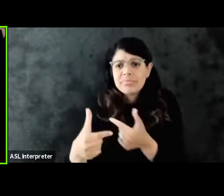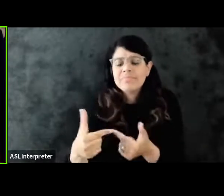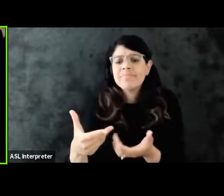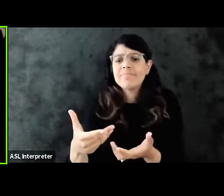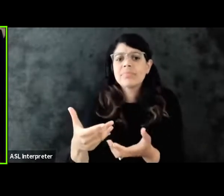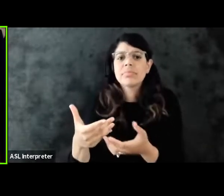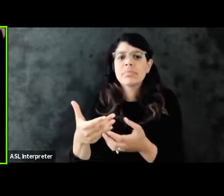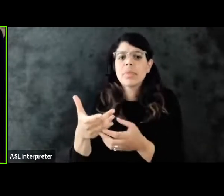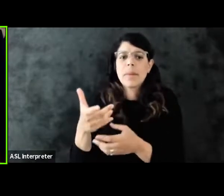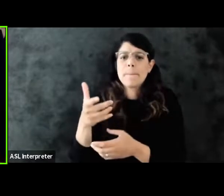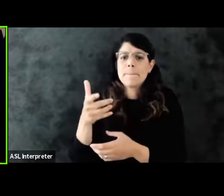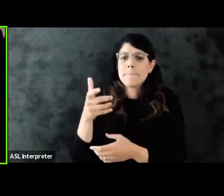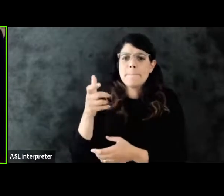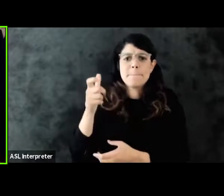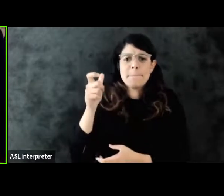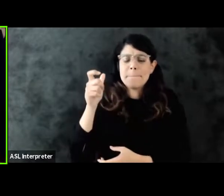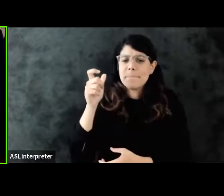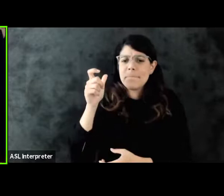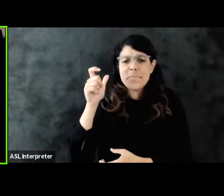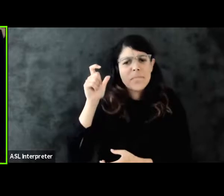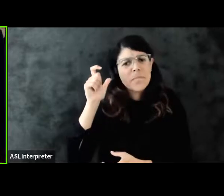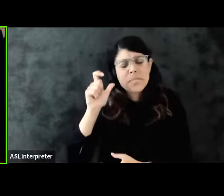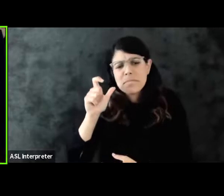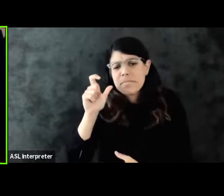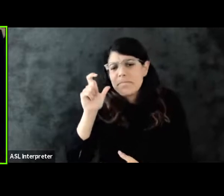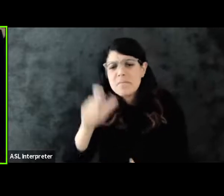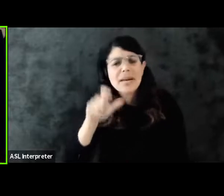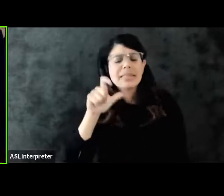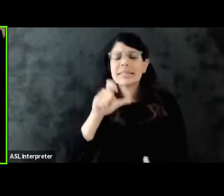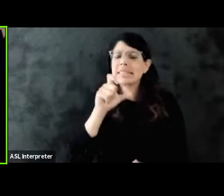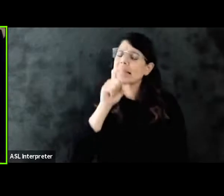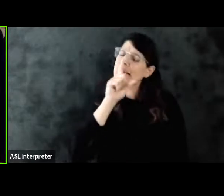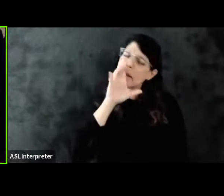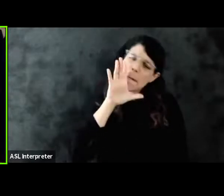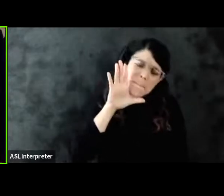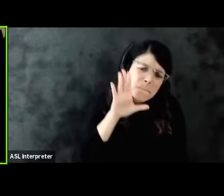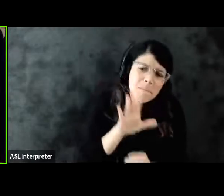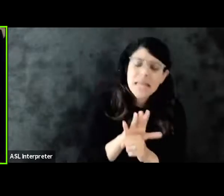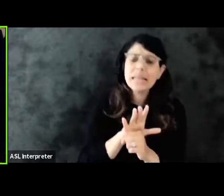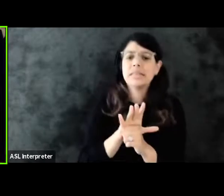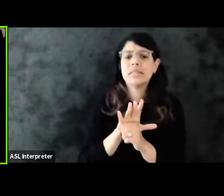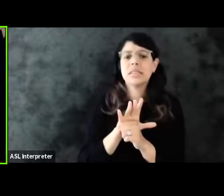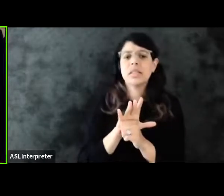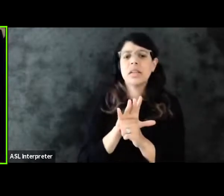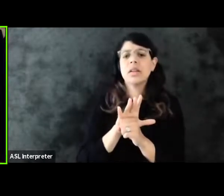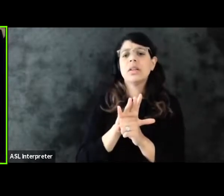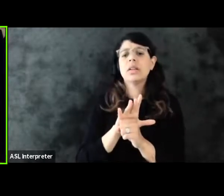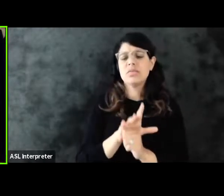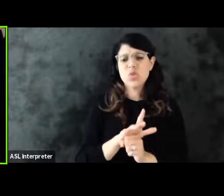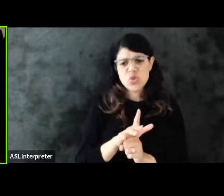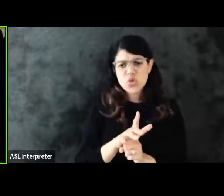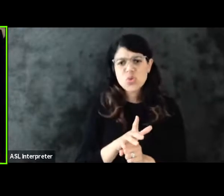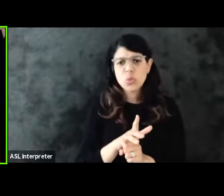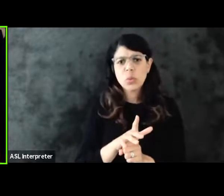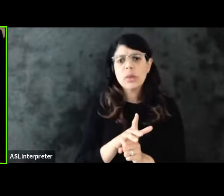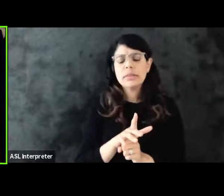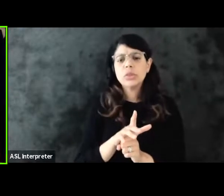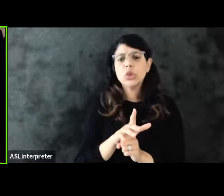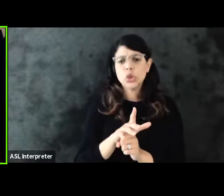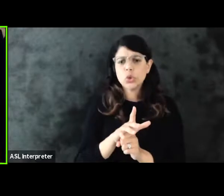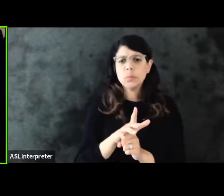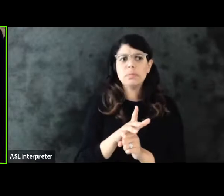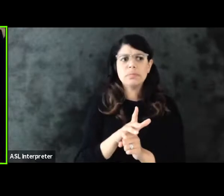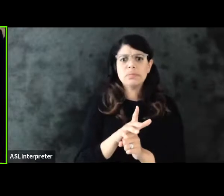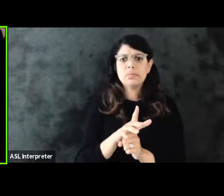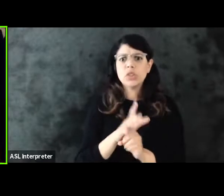the commitment to speak truth to power. And I should add, what I always added, truth to the powerless,